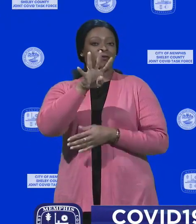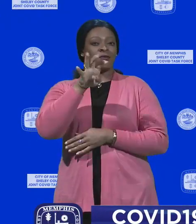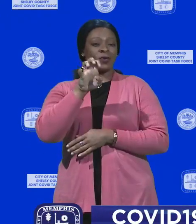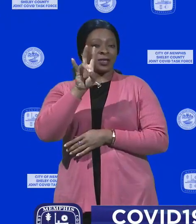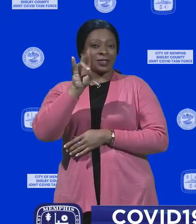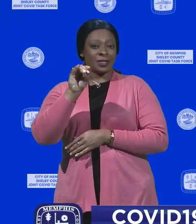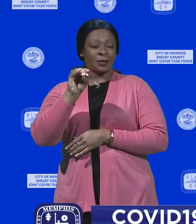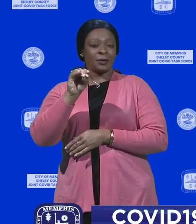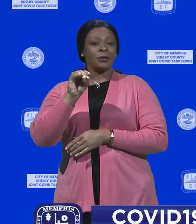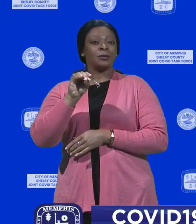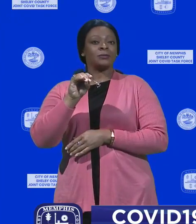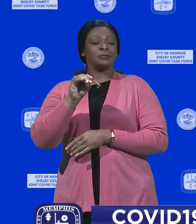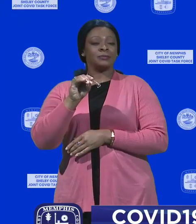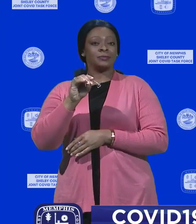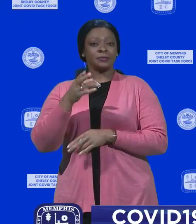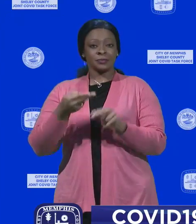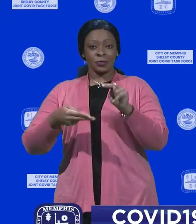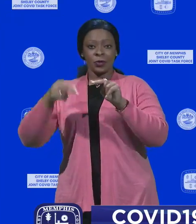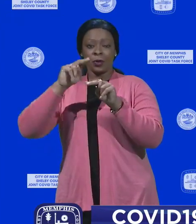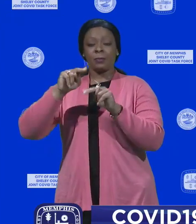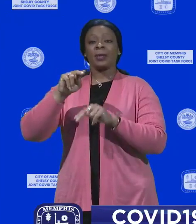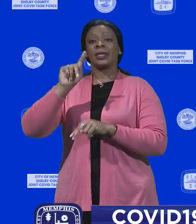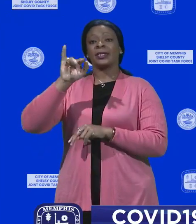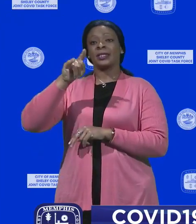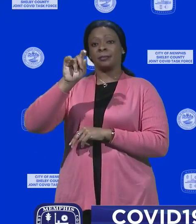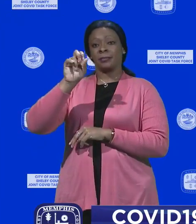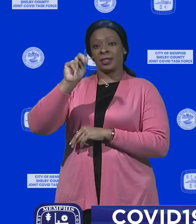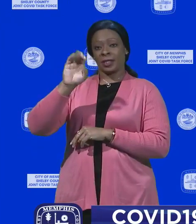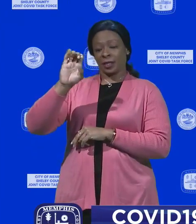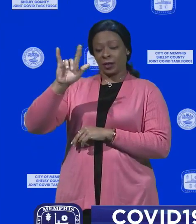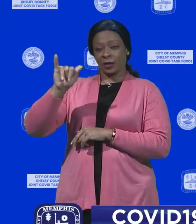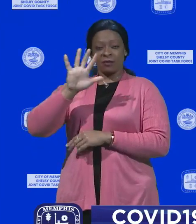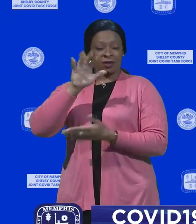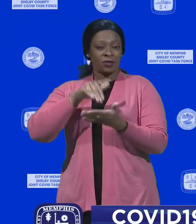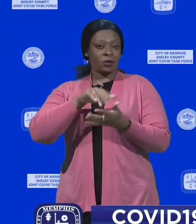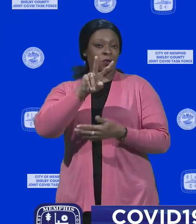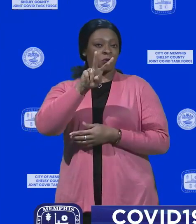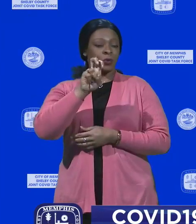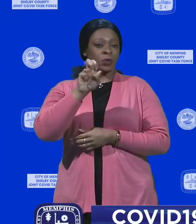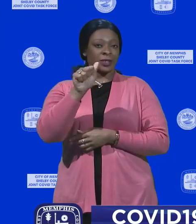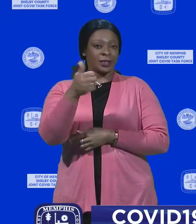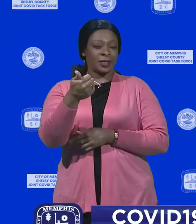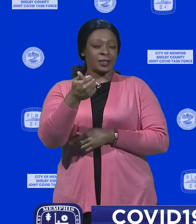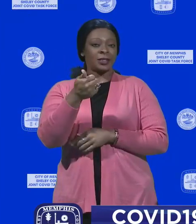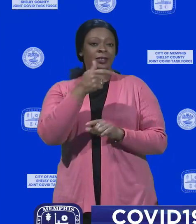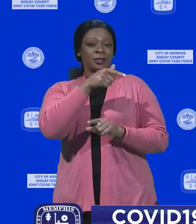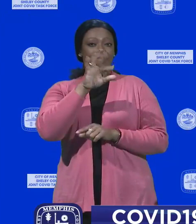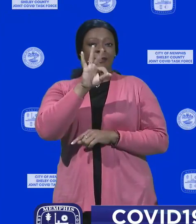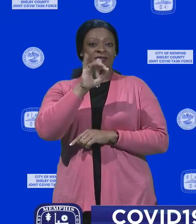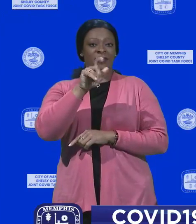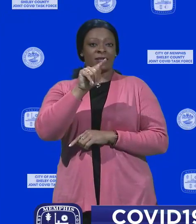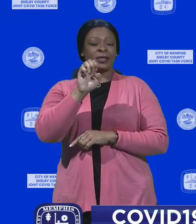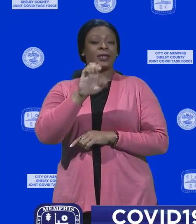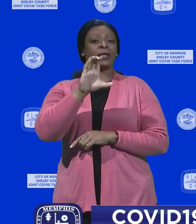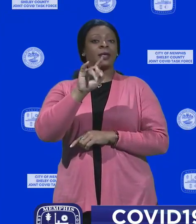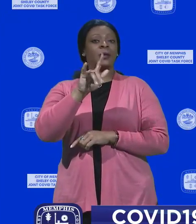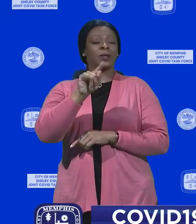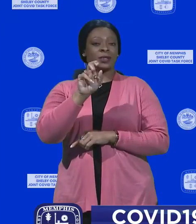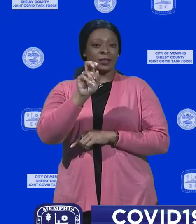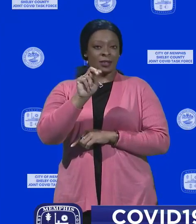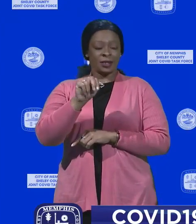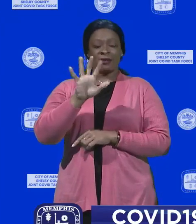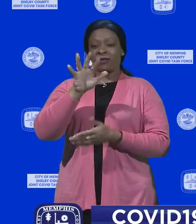7,470 cases up in Tipton County, Tennessee. Had 5,210 cases from Fayette County in Tennessee.